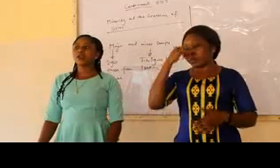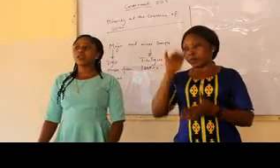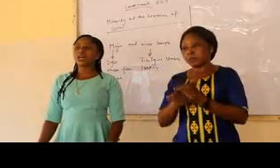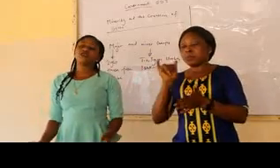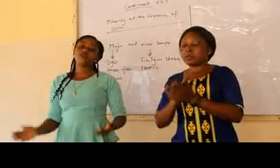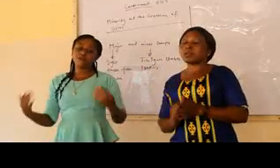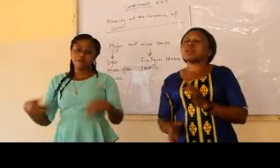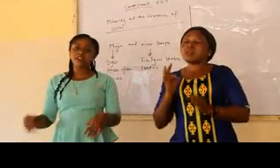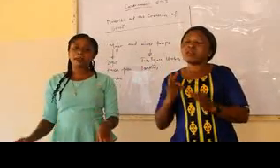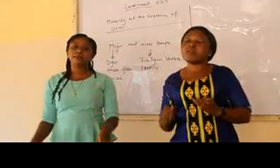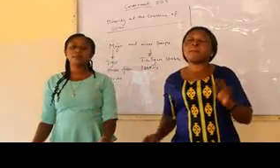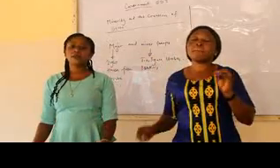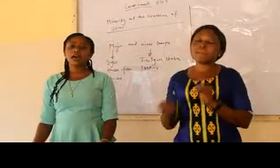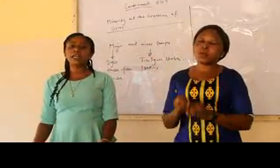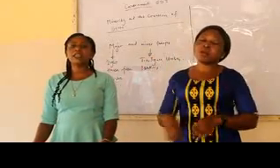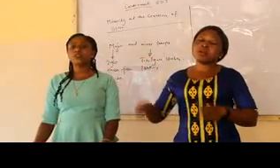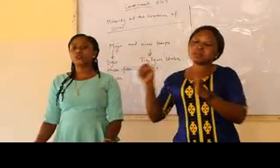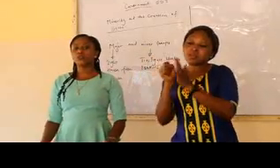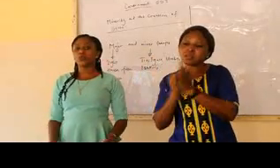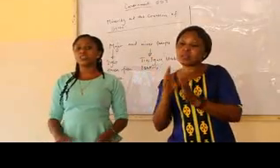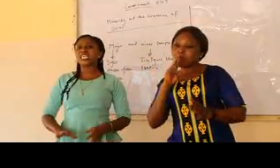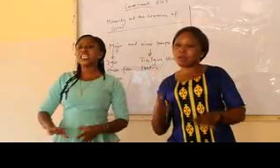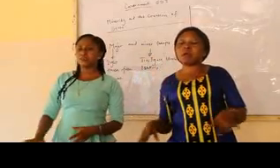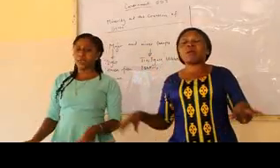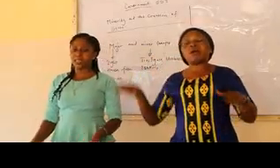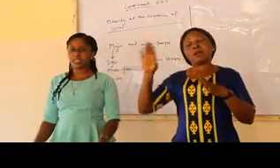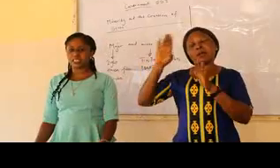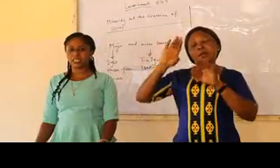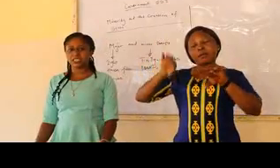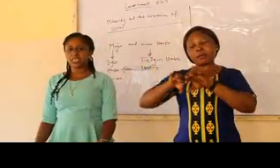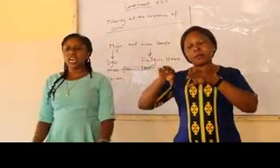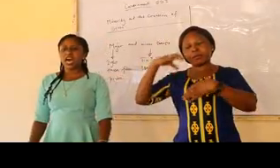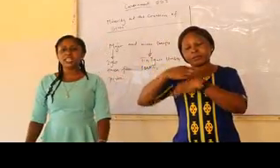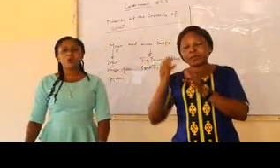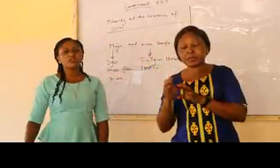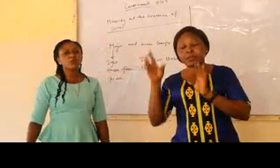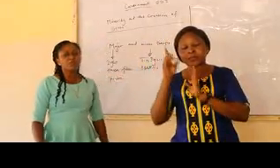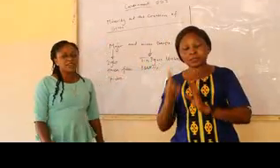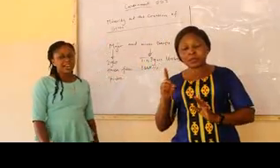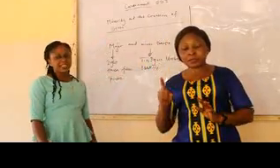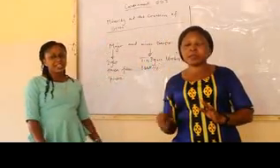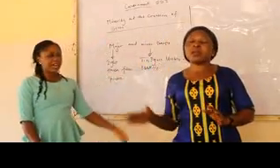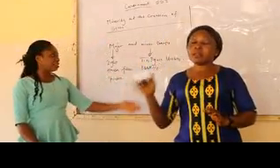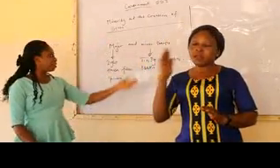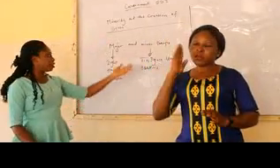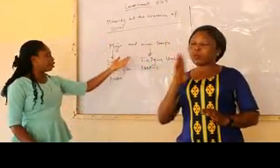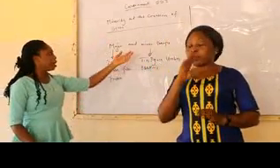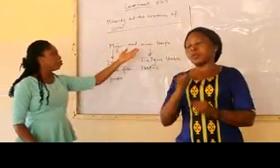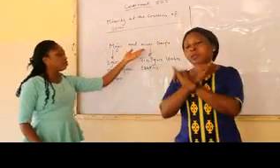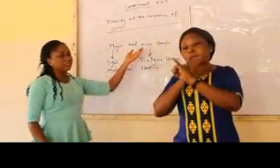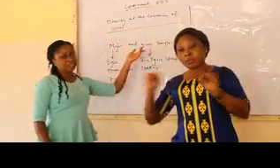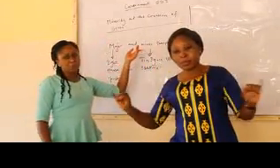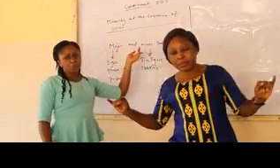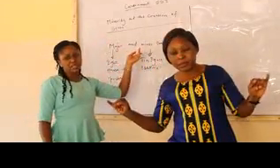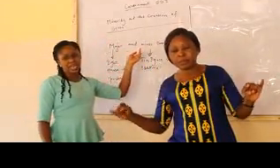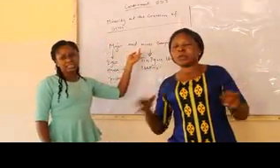that it will favor them, and they too will be independent, and they will also be regarded as a